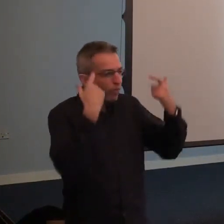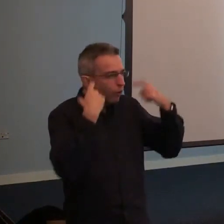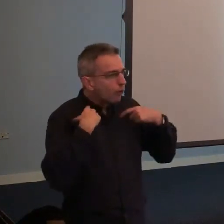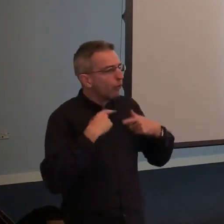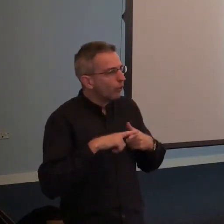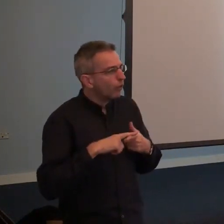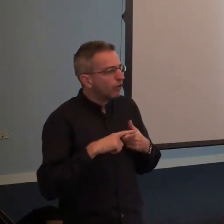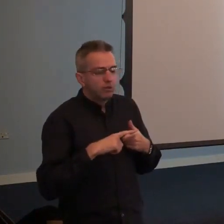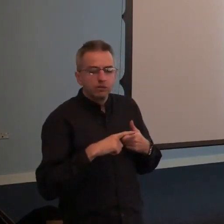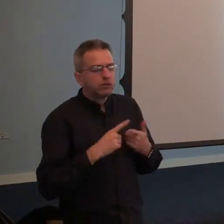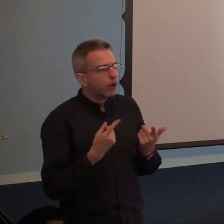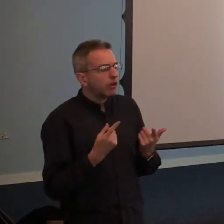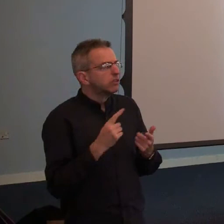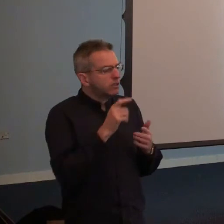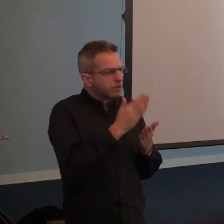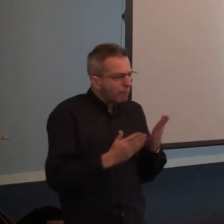research. Similarly with law.